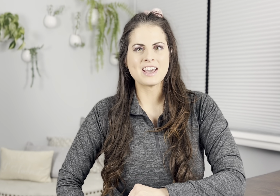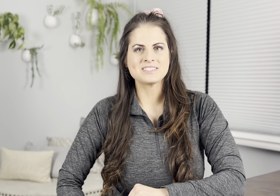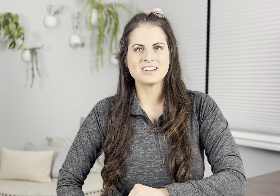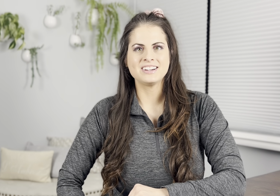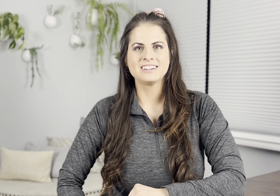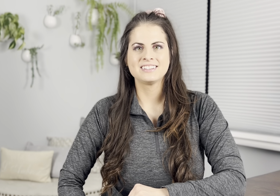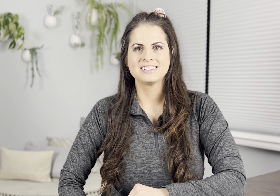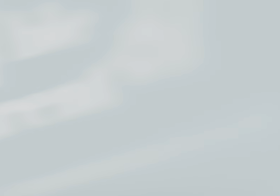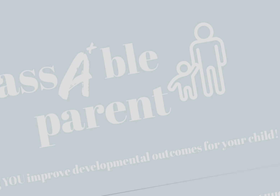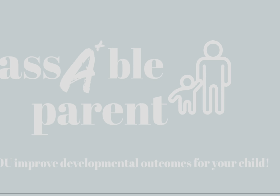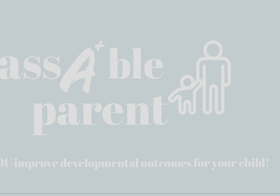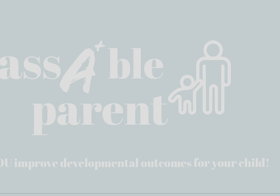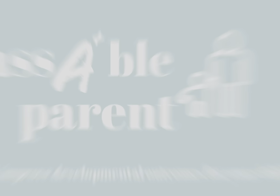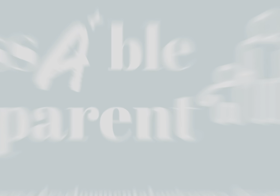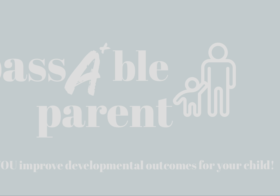faster.